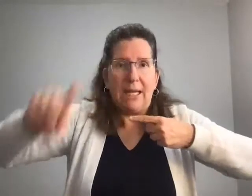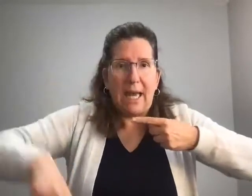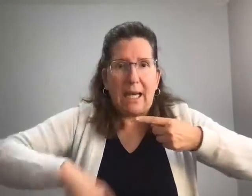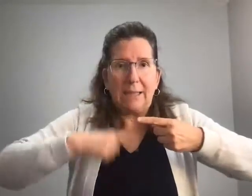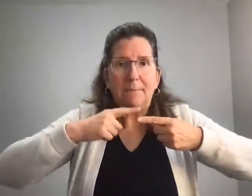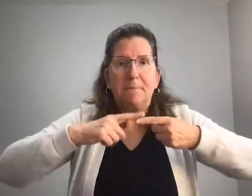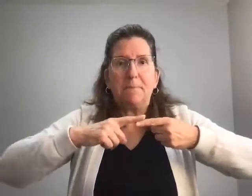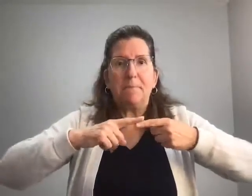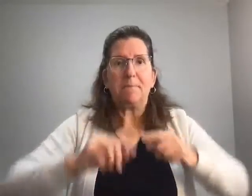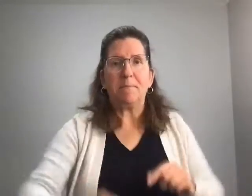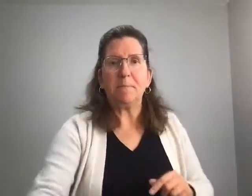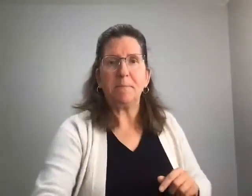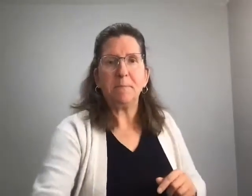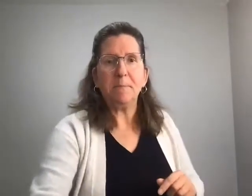again.